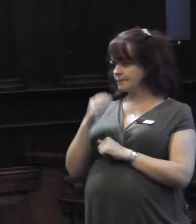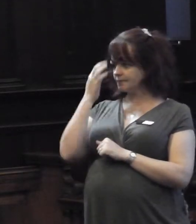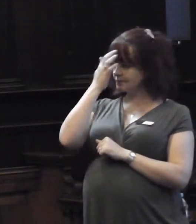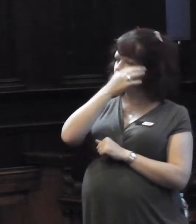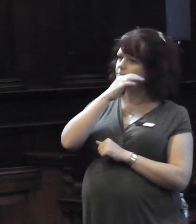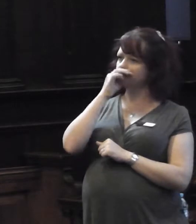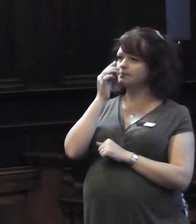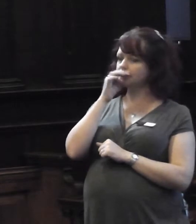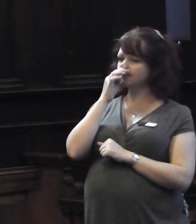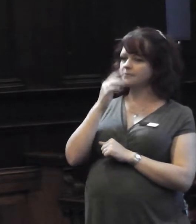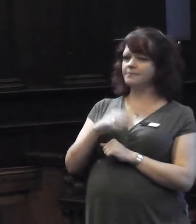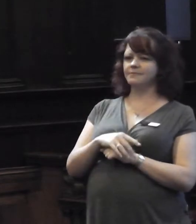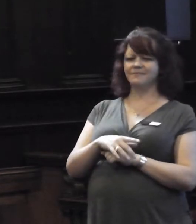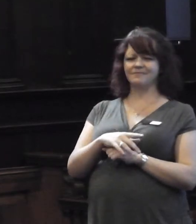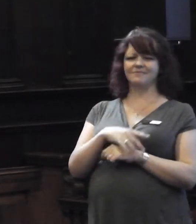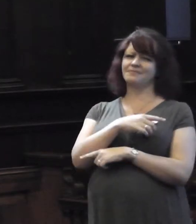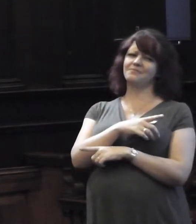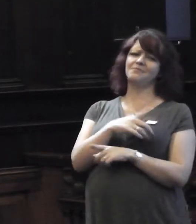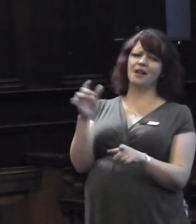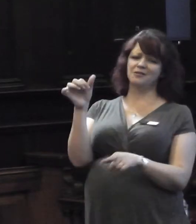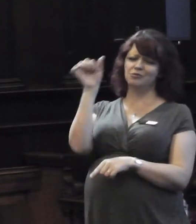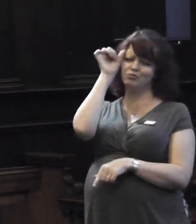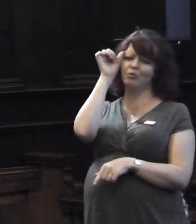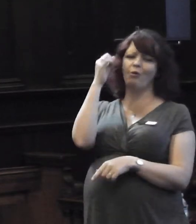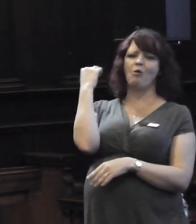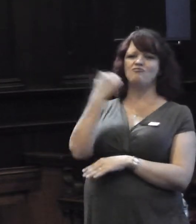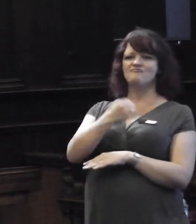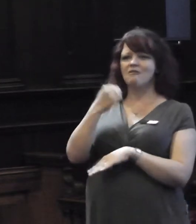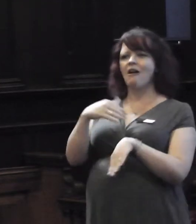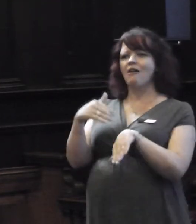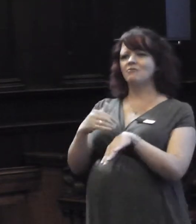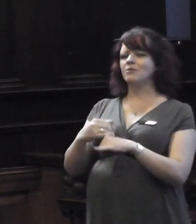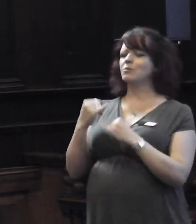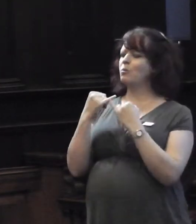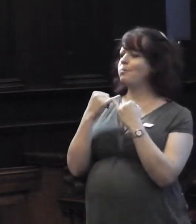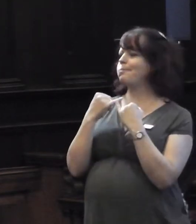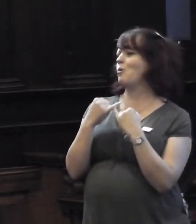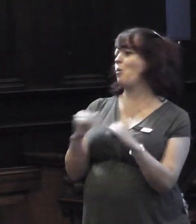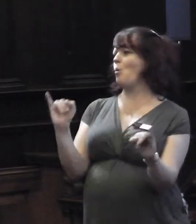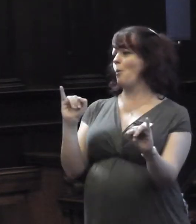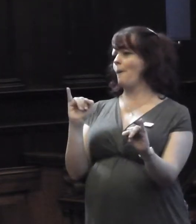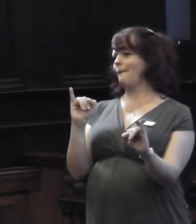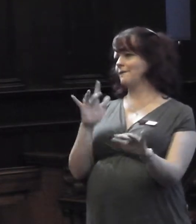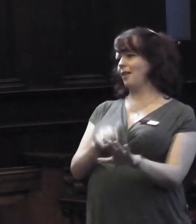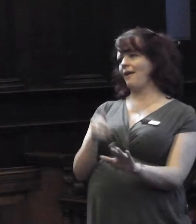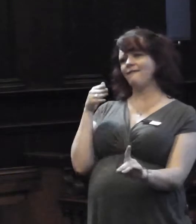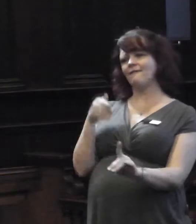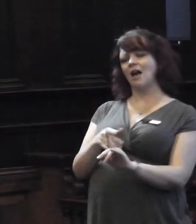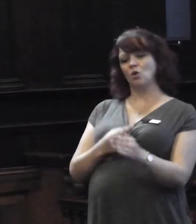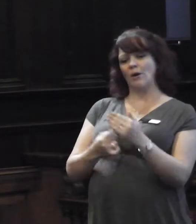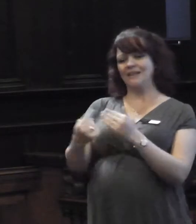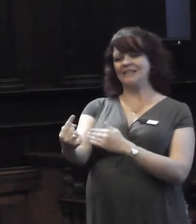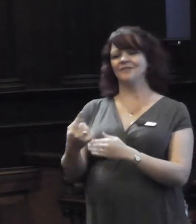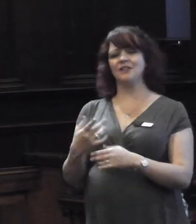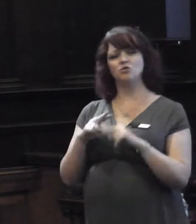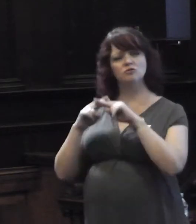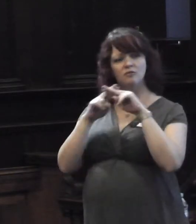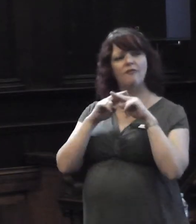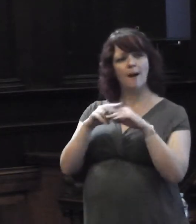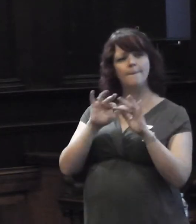crime has a devastating effect on individuals, families, and indeed